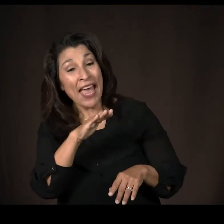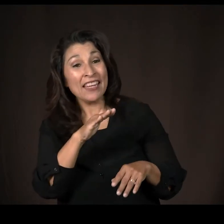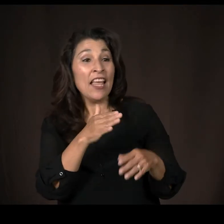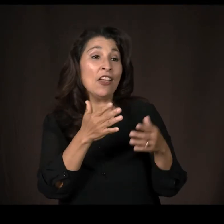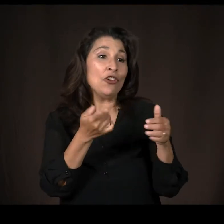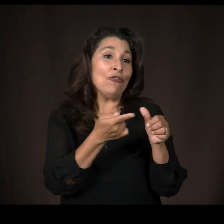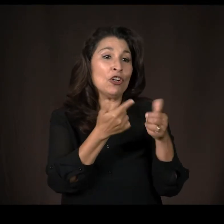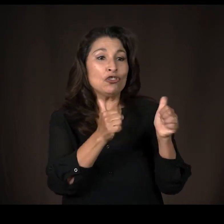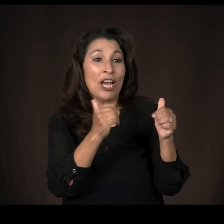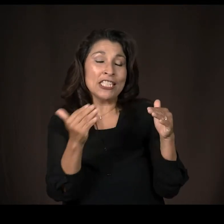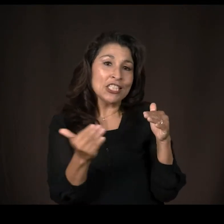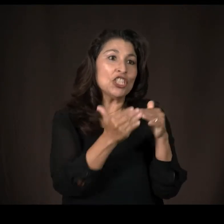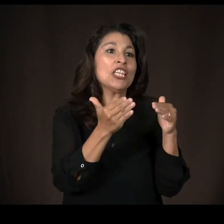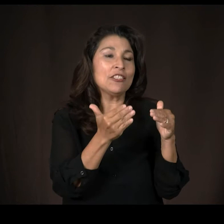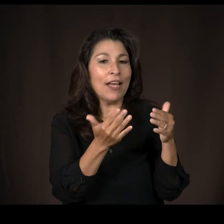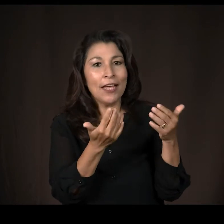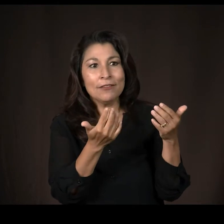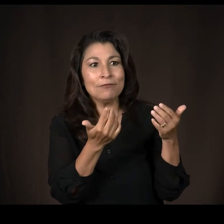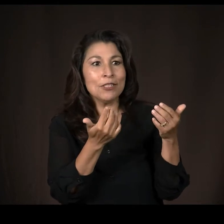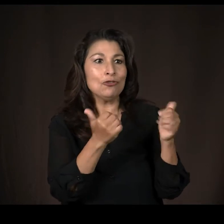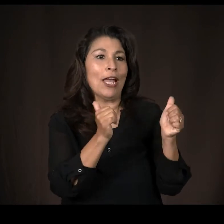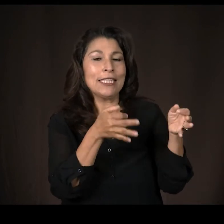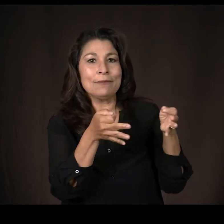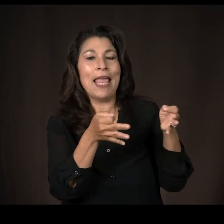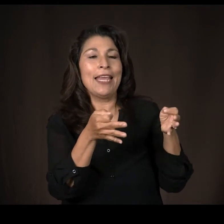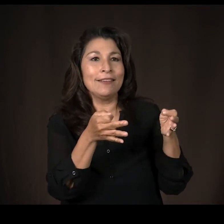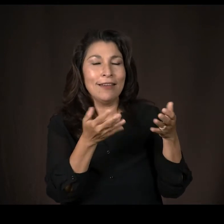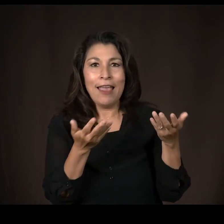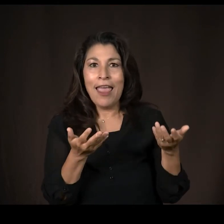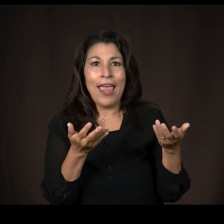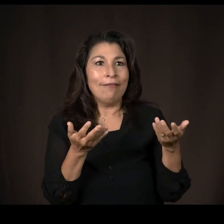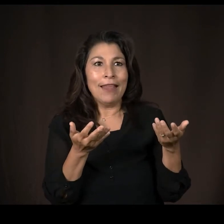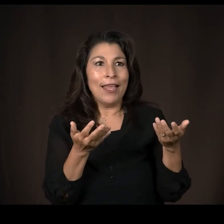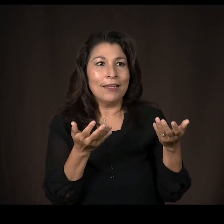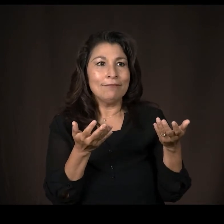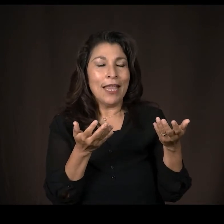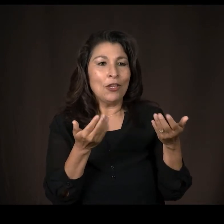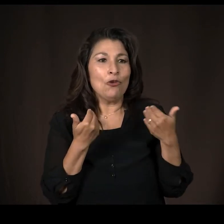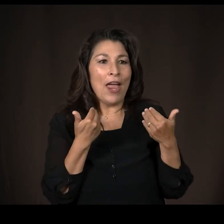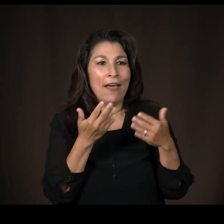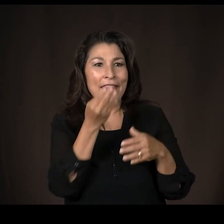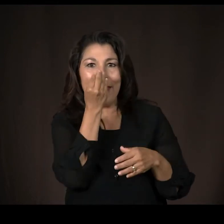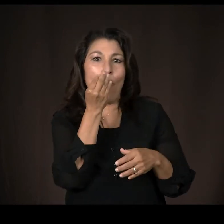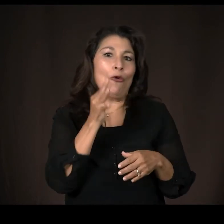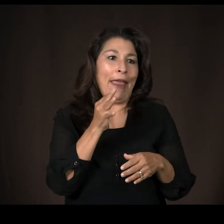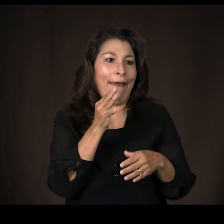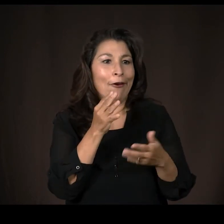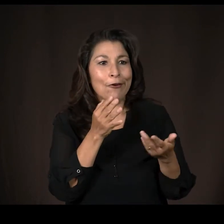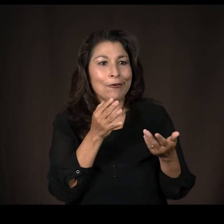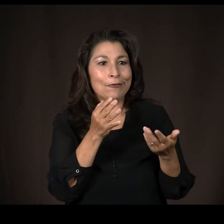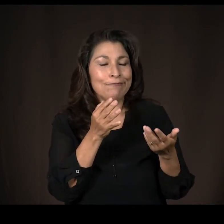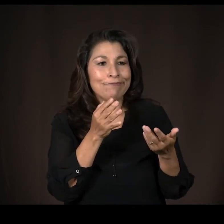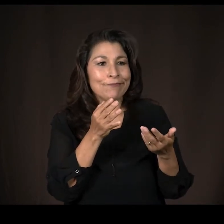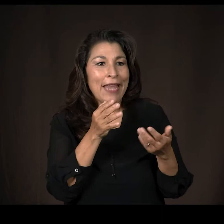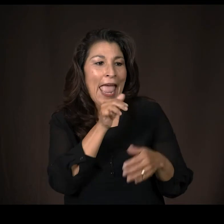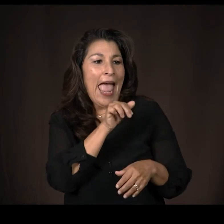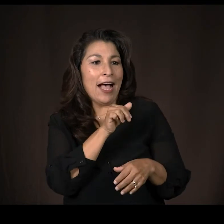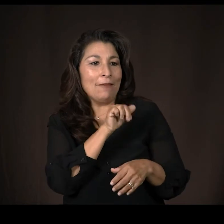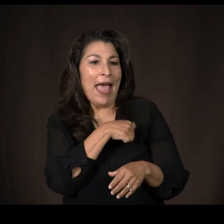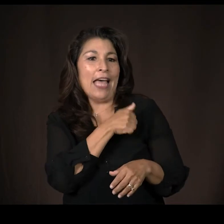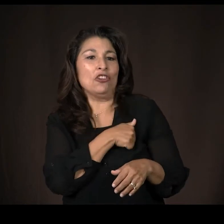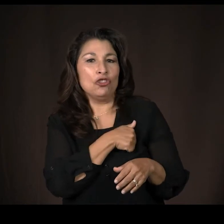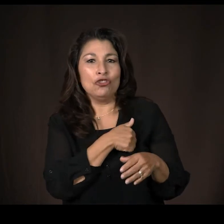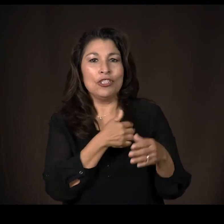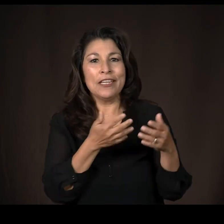then you rationalize it, and then you ignore it, and then you become apathetic about it. I remember years ago, we had a mirror